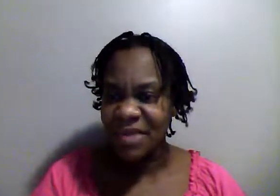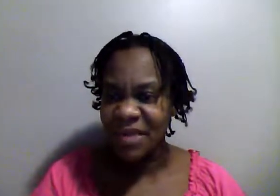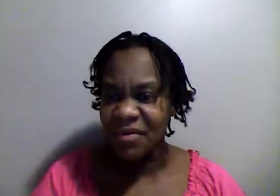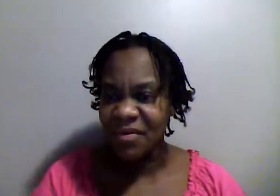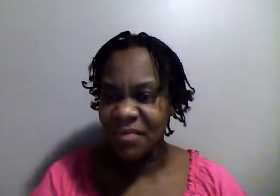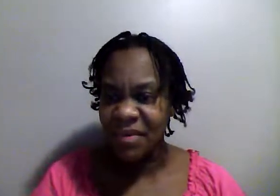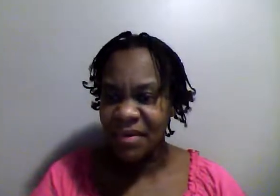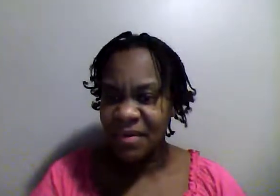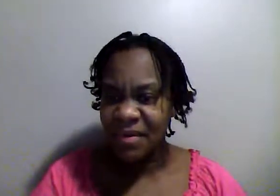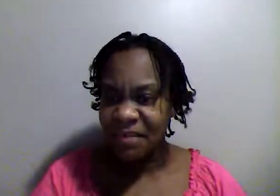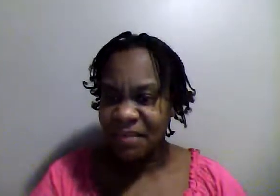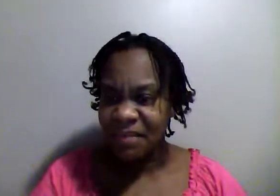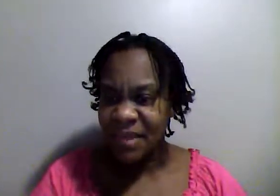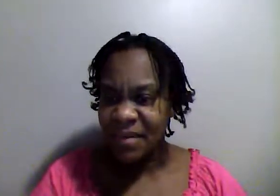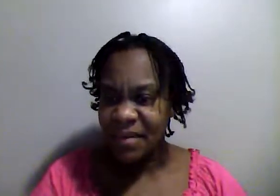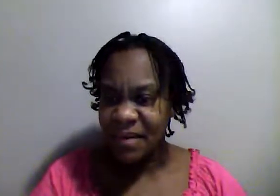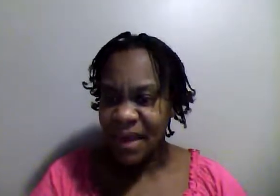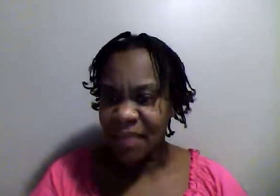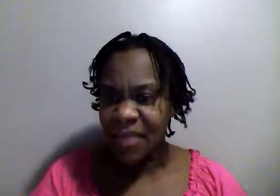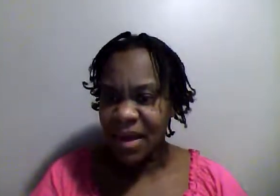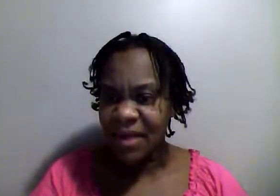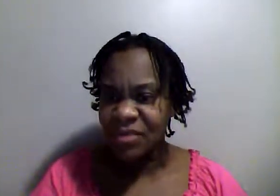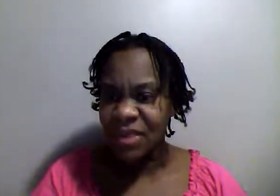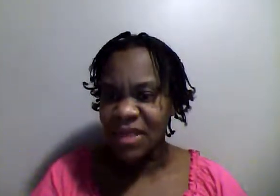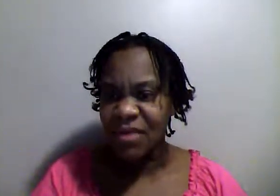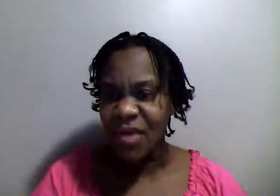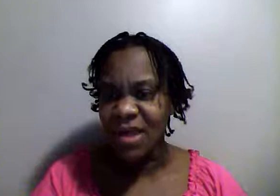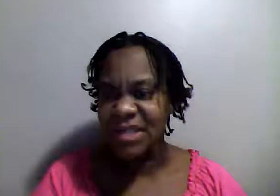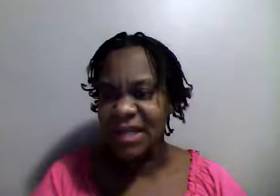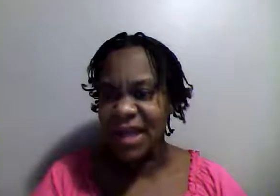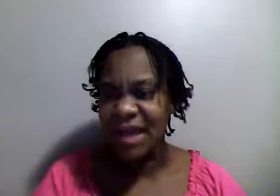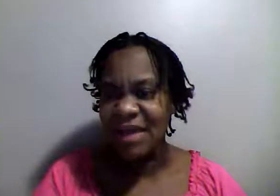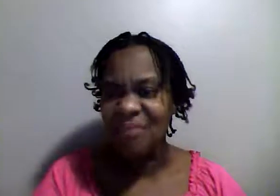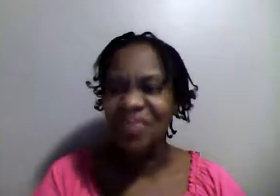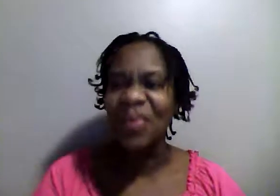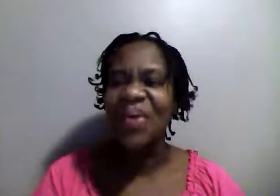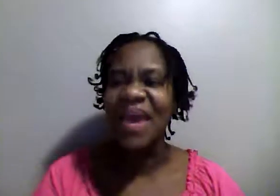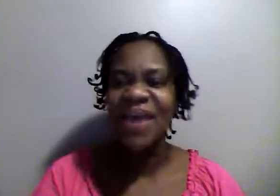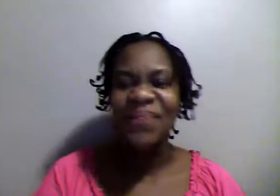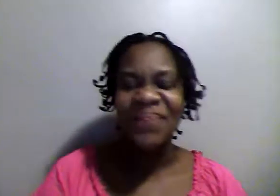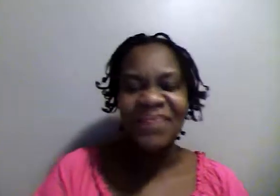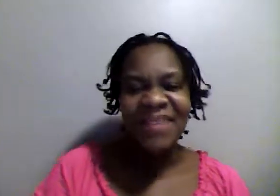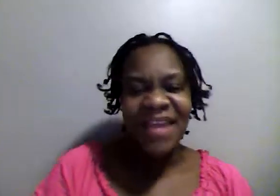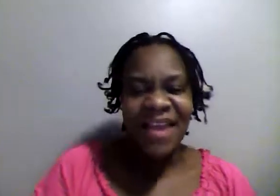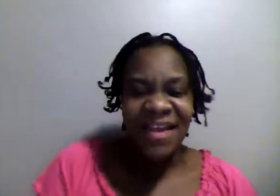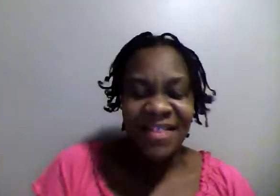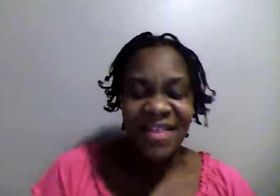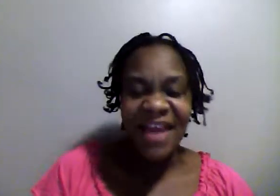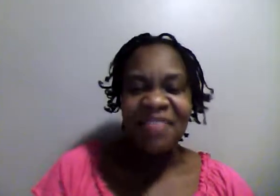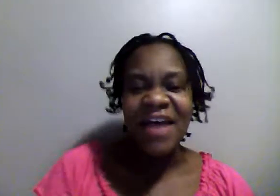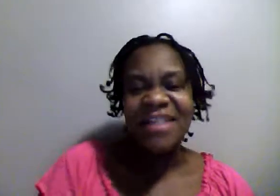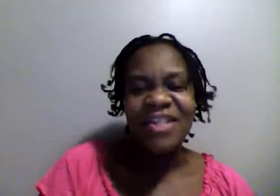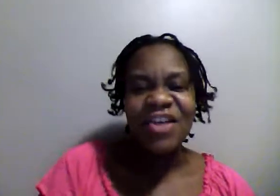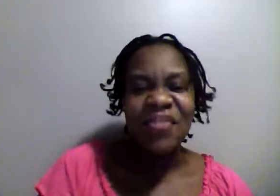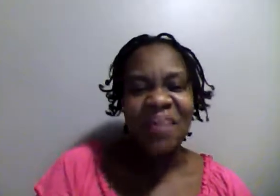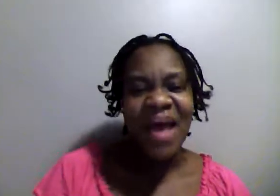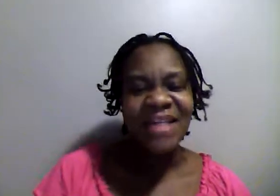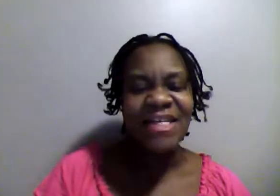I don't I plant what I want and like. Okay. The advantage of planting